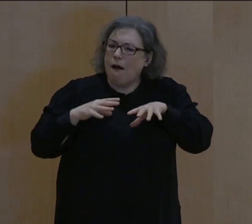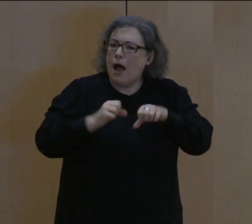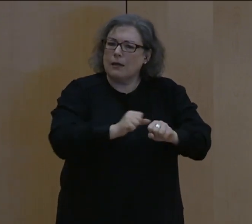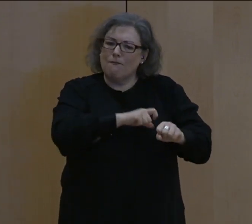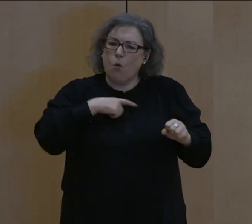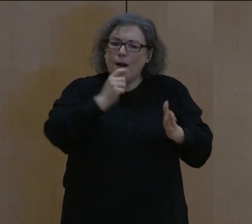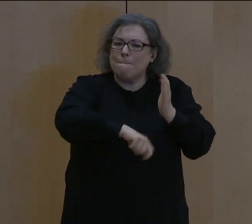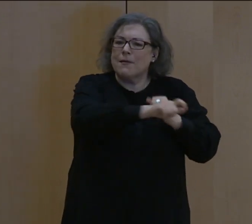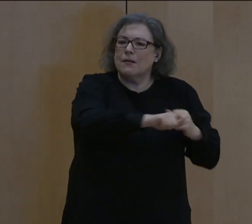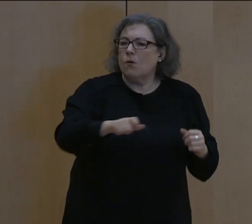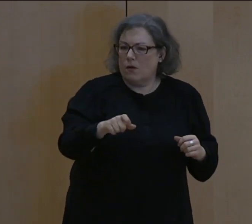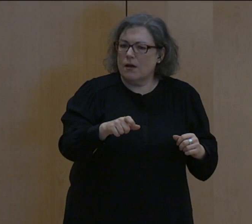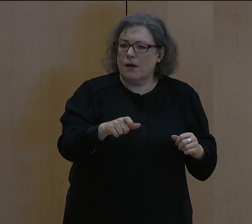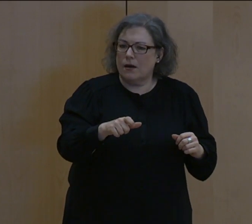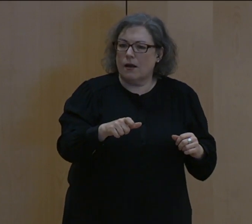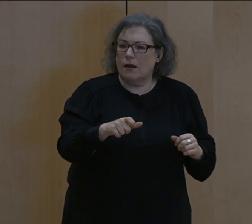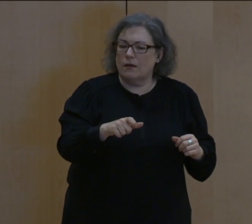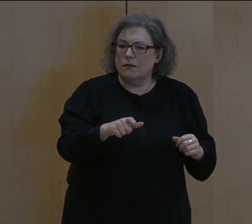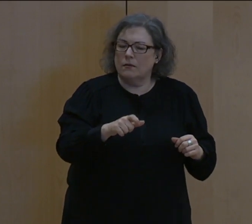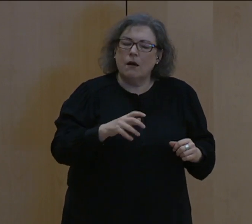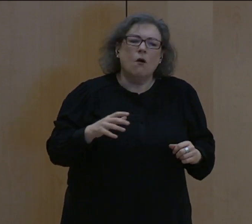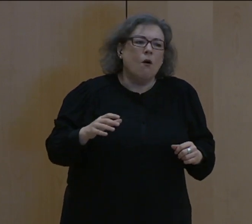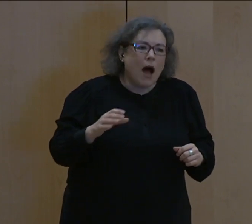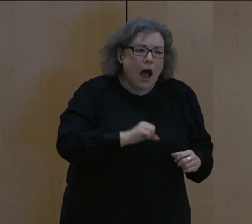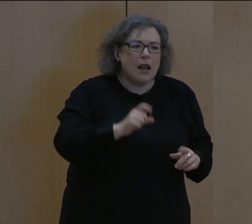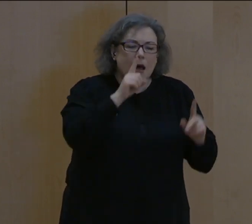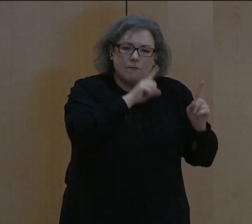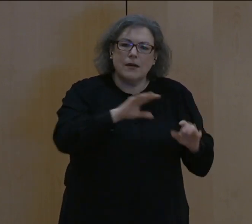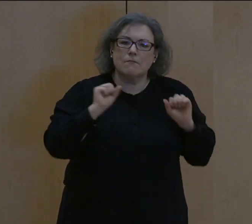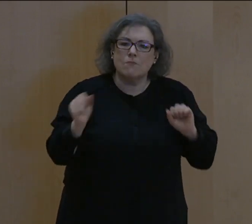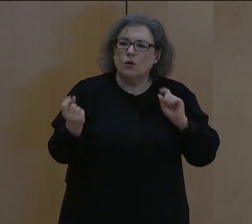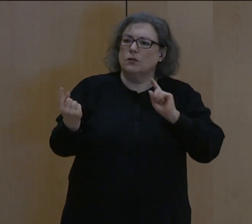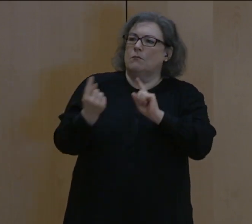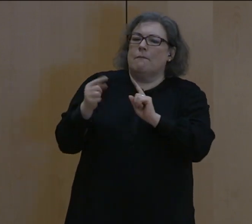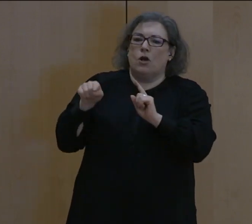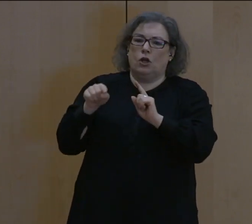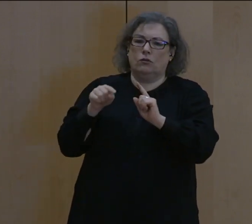response from all European countries, the response of the free world.